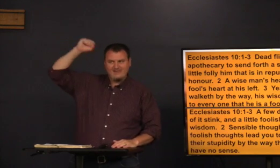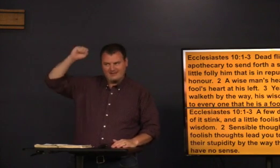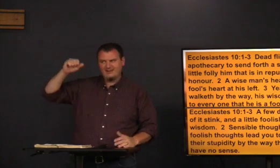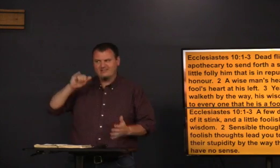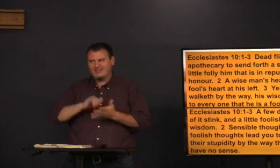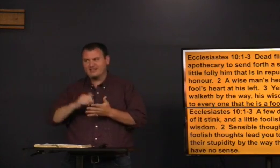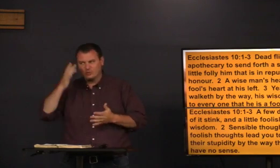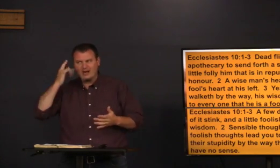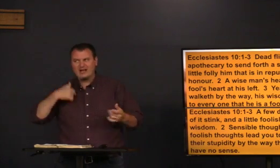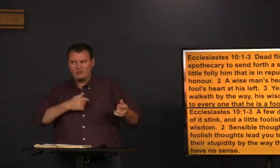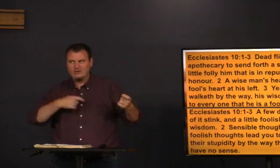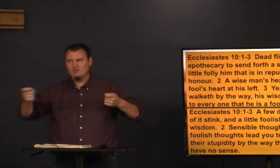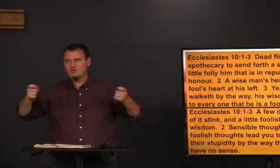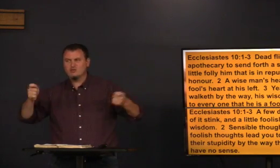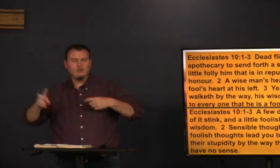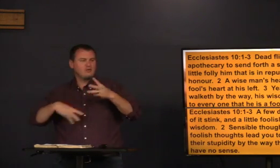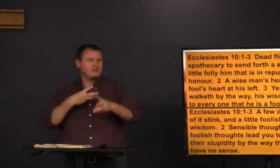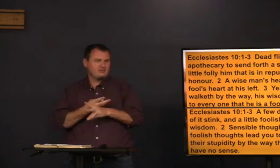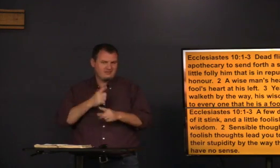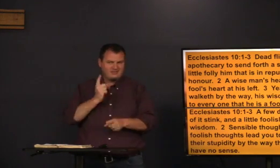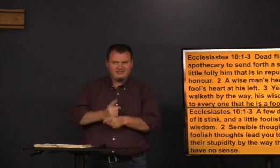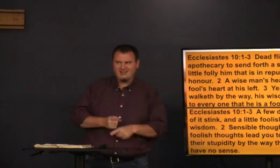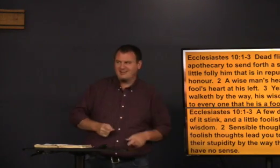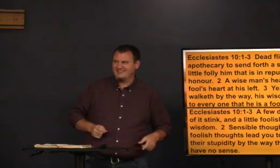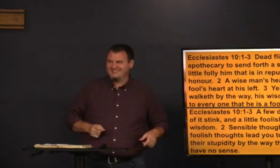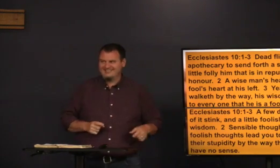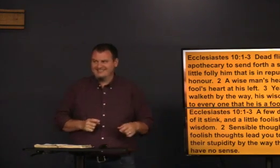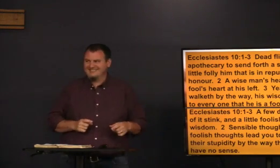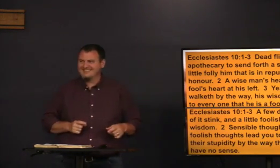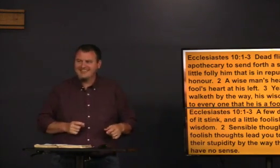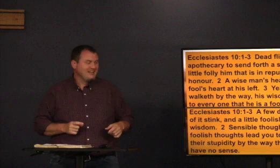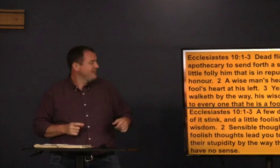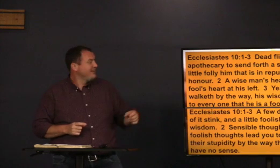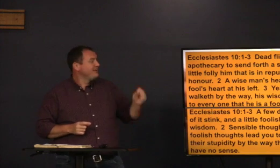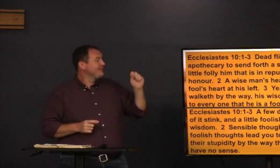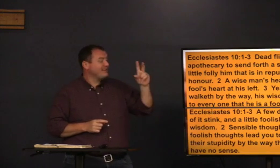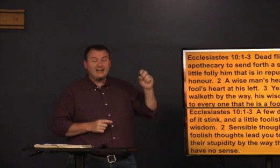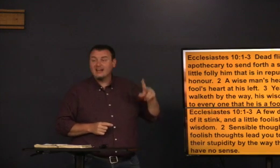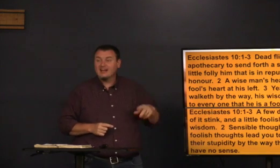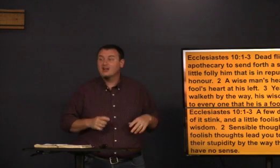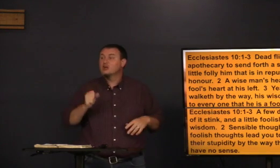Oh, that's why we rule the world. That's right. Okay.